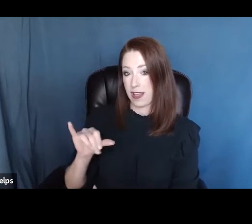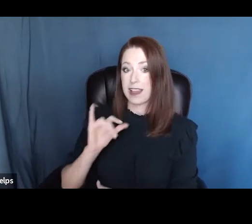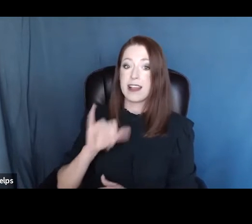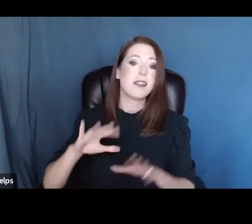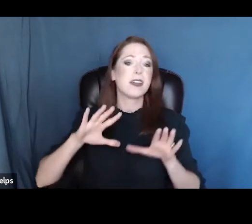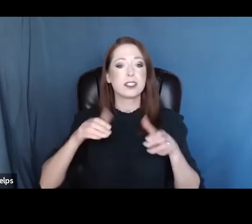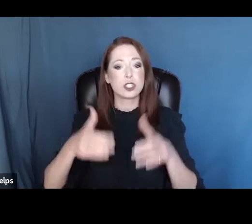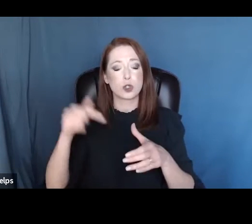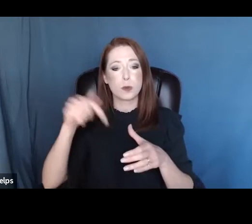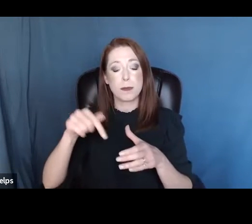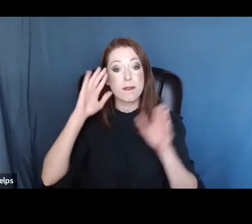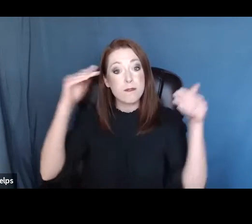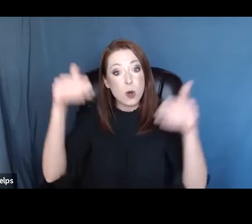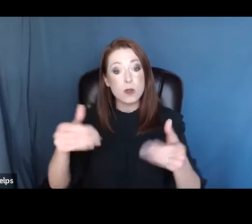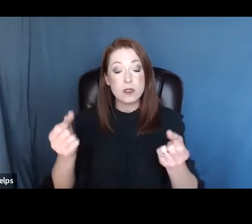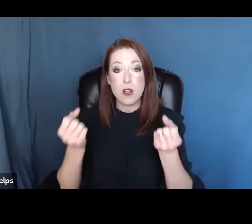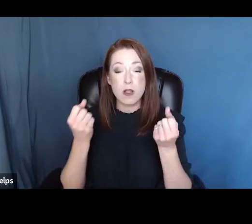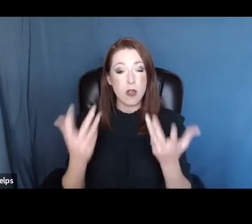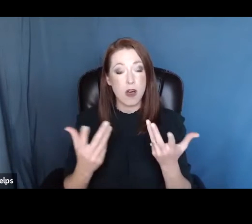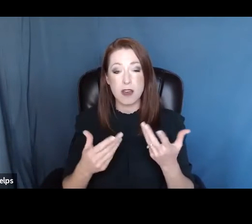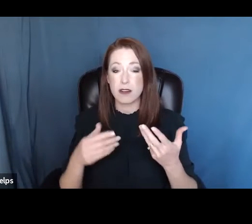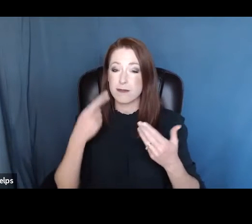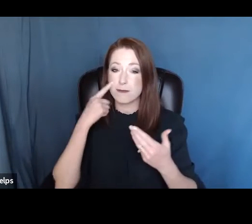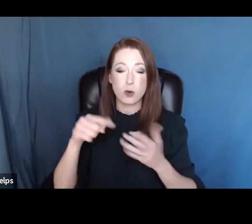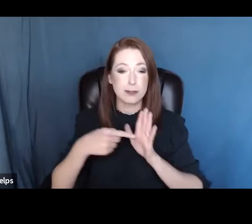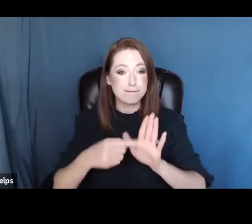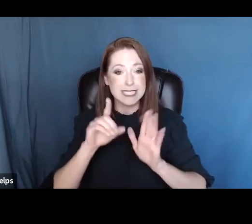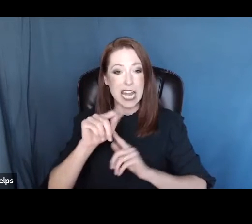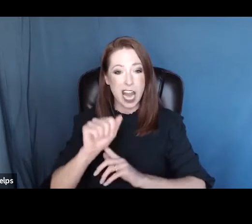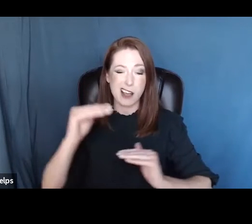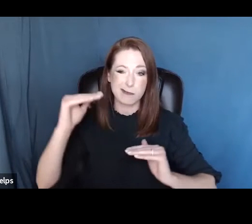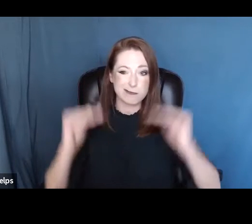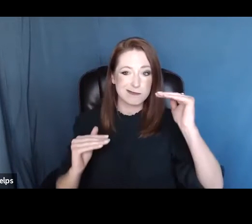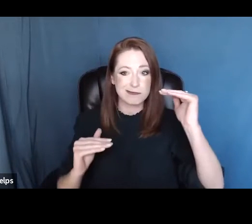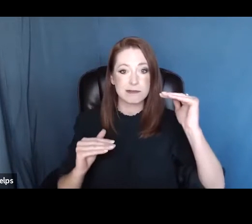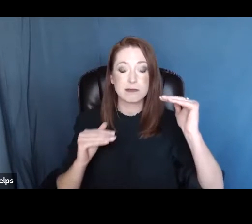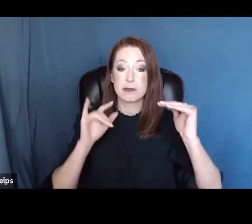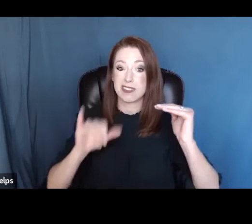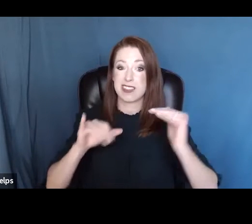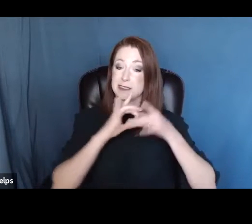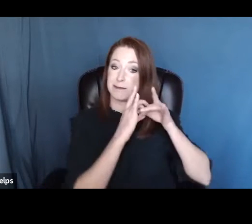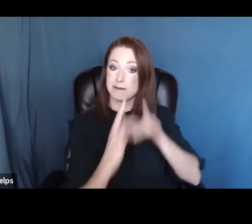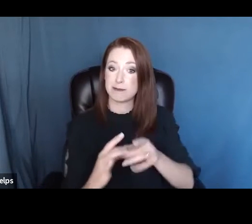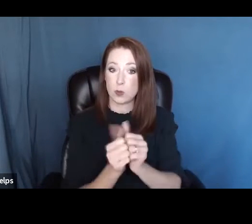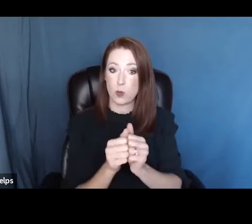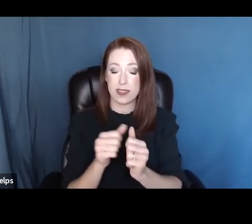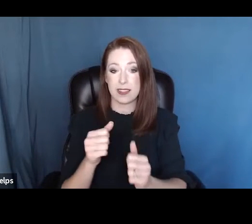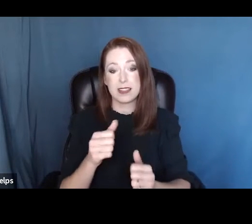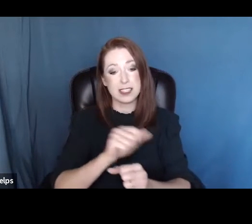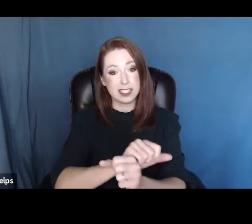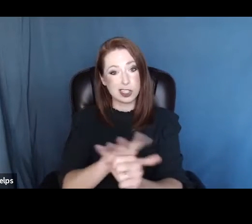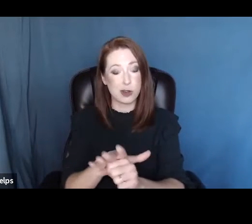focused on a lot on data inequity, actually, around the pandemic. And there was a huge focus. There was